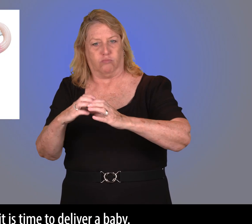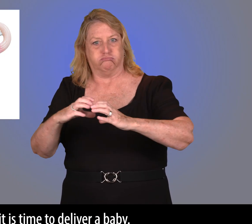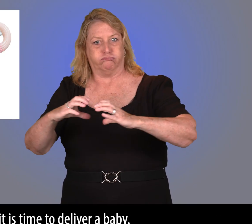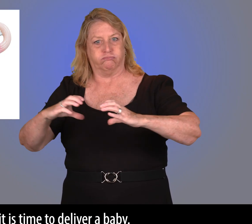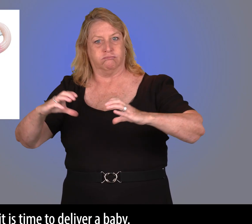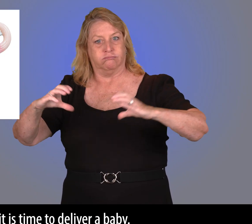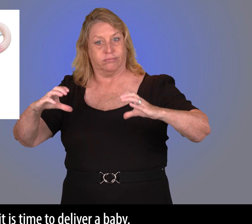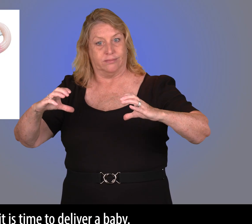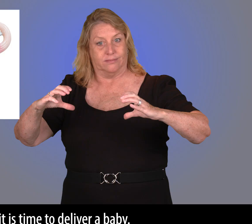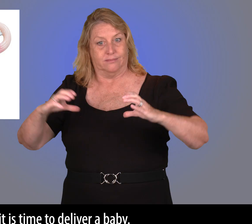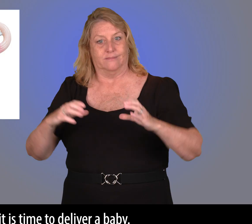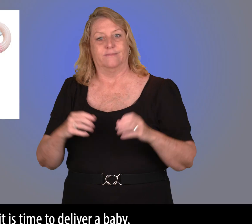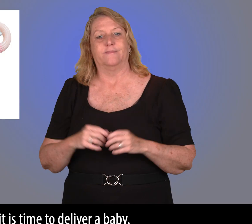baby.